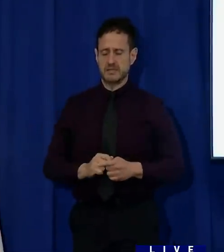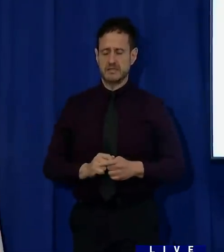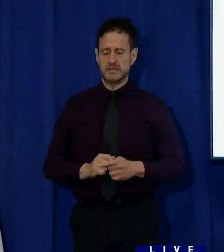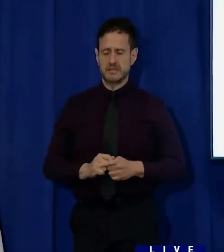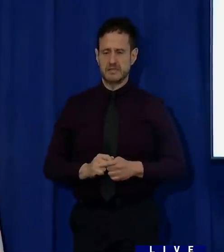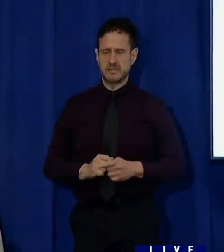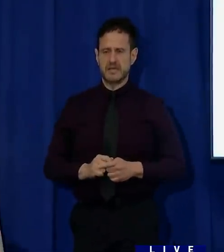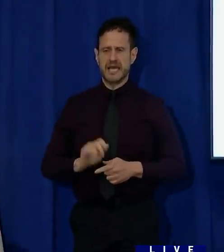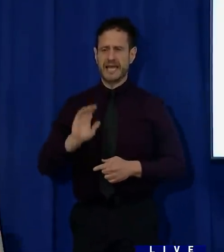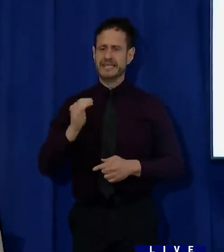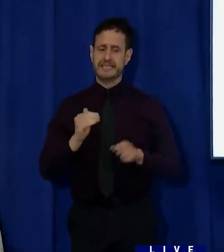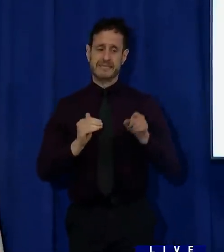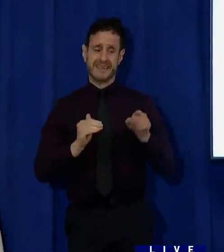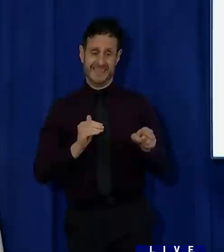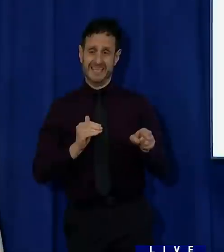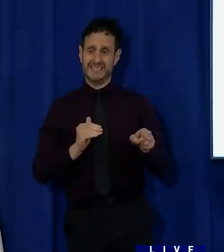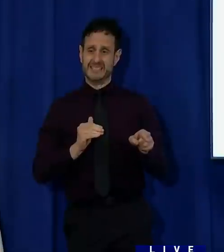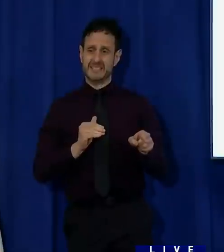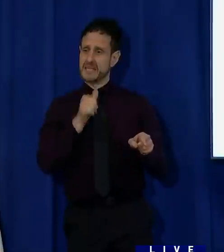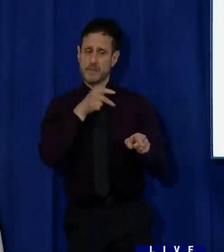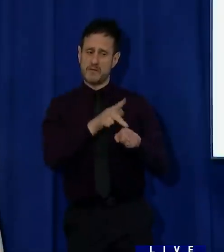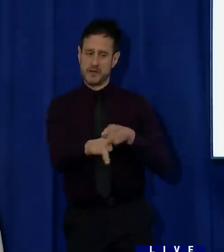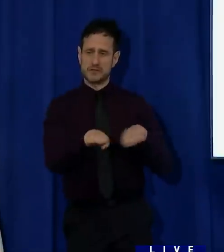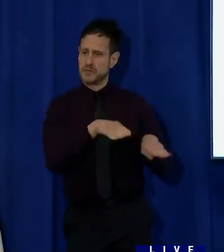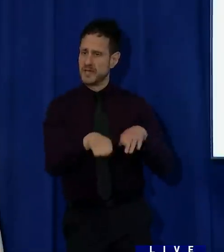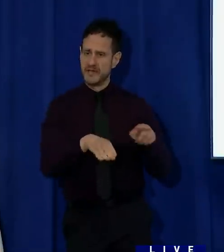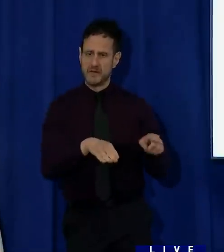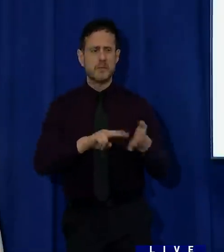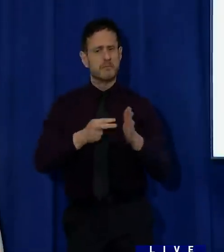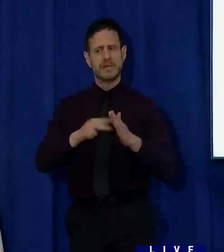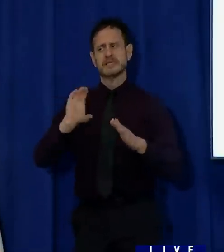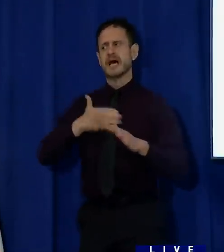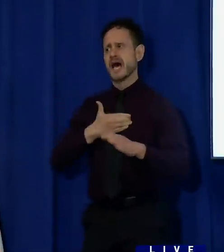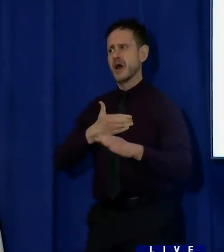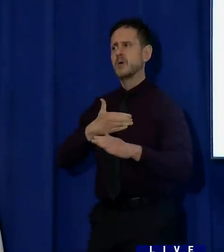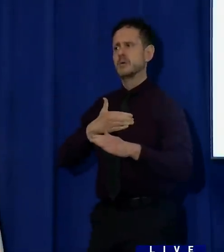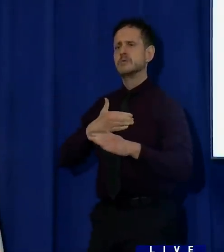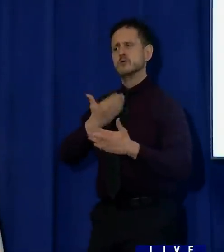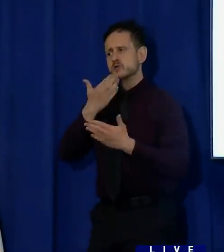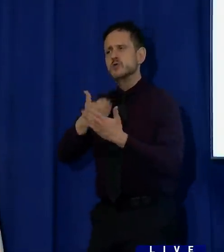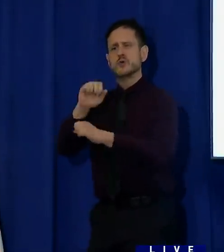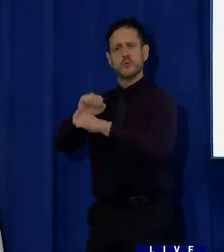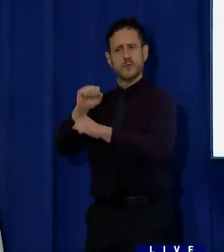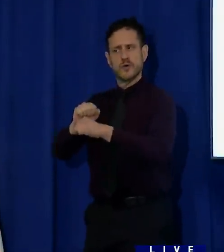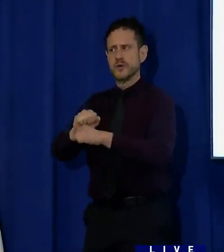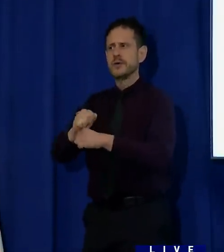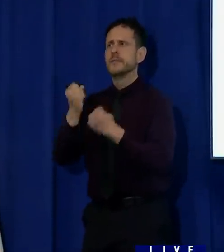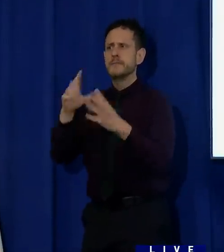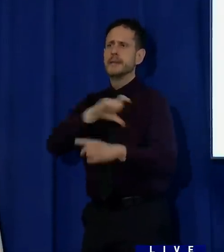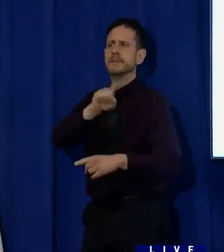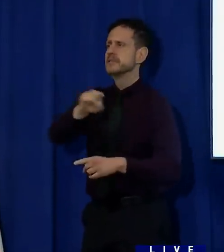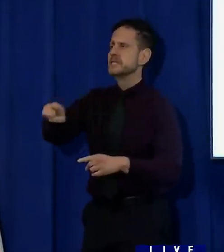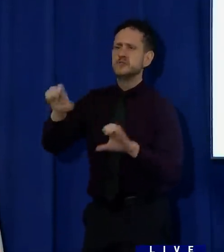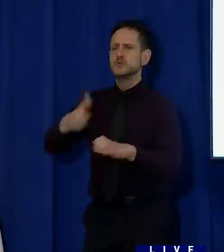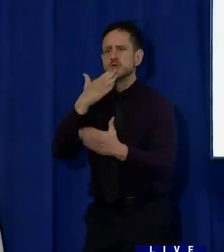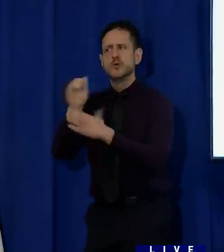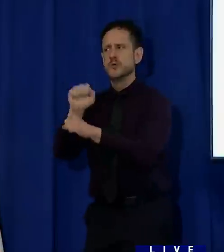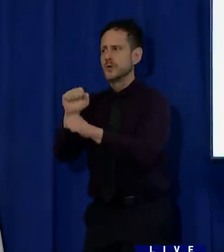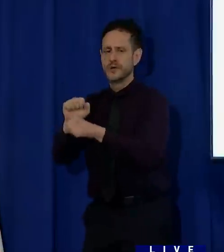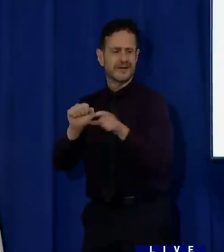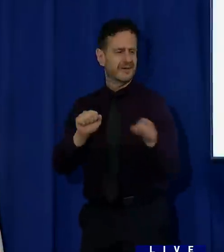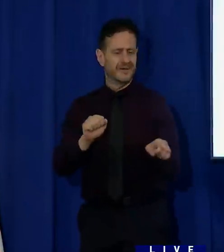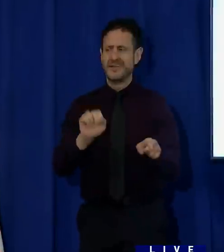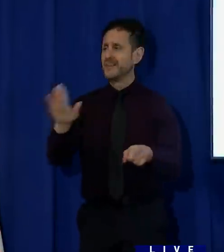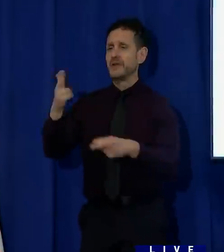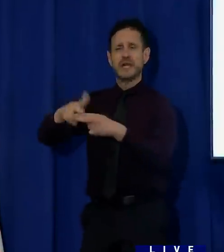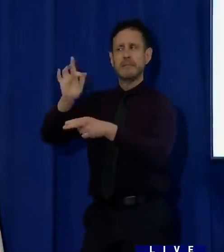tarnishes, this incident tarnishes all those acts and those works that those officers did. To say I'm angry,